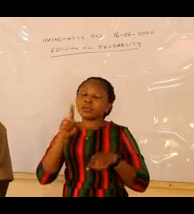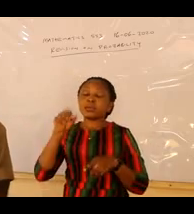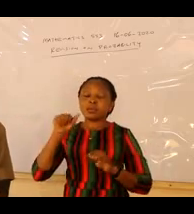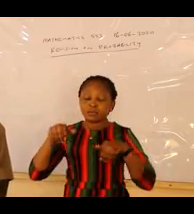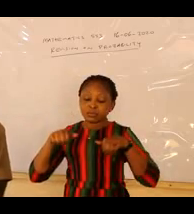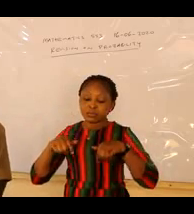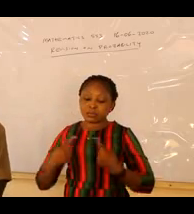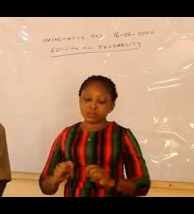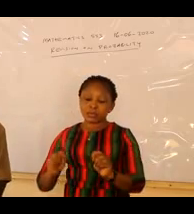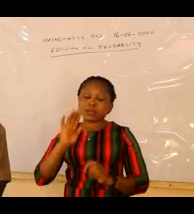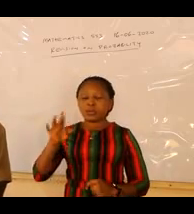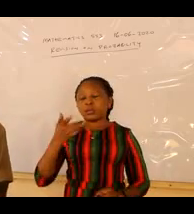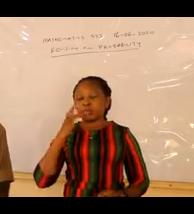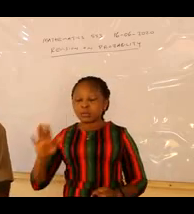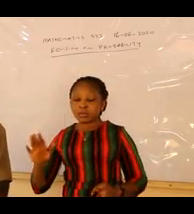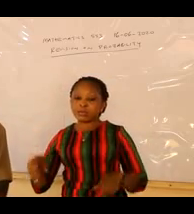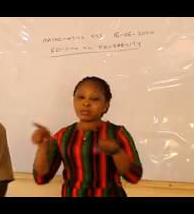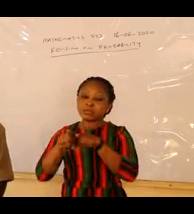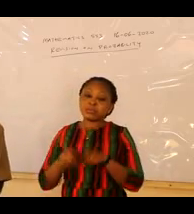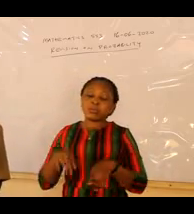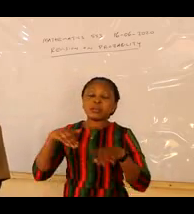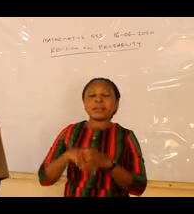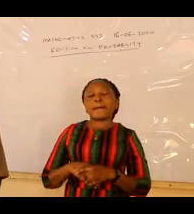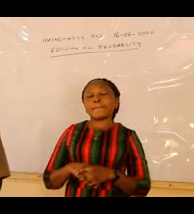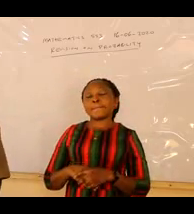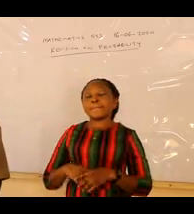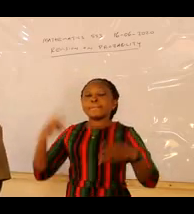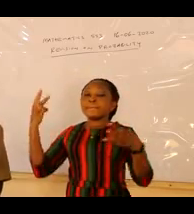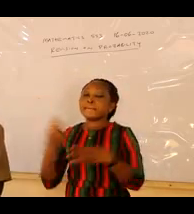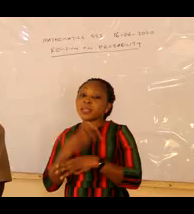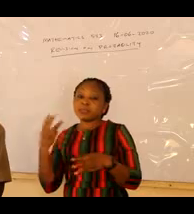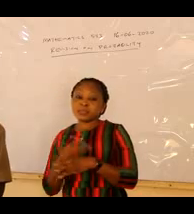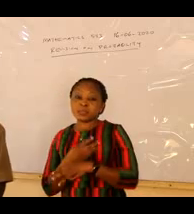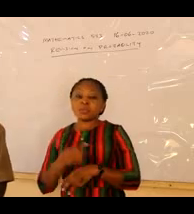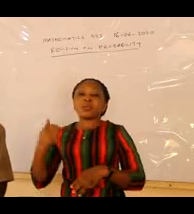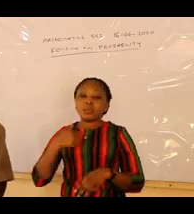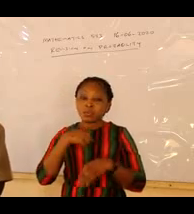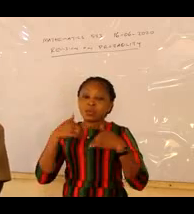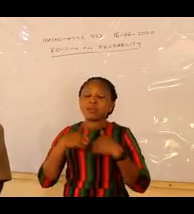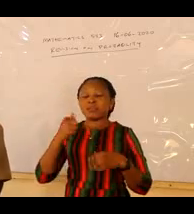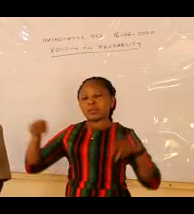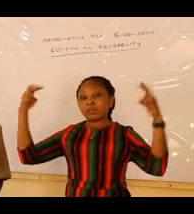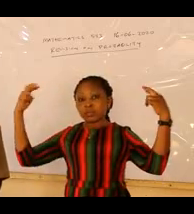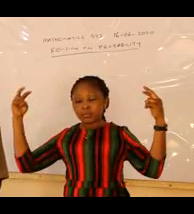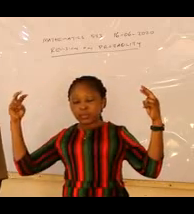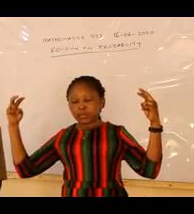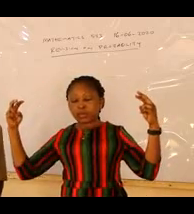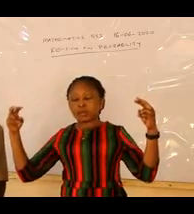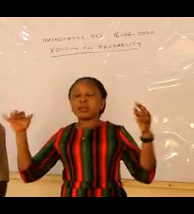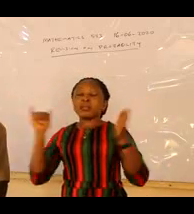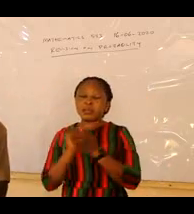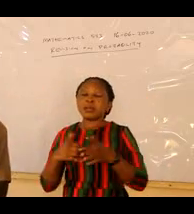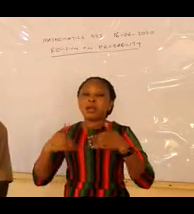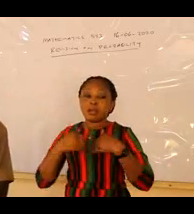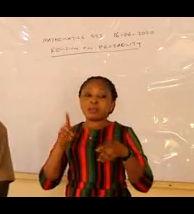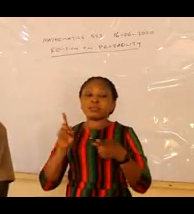So also in mathematics, you have a topic that deals on this trial luck, which we call probability.